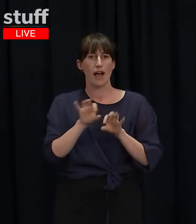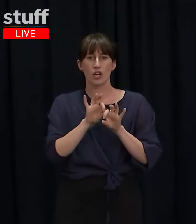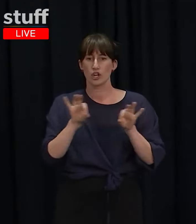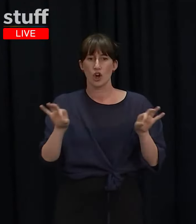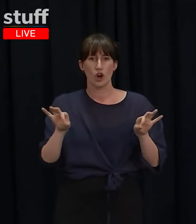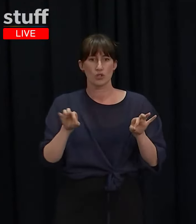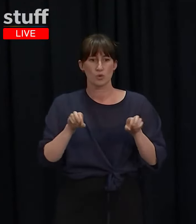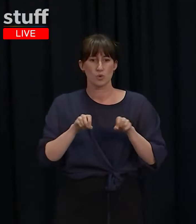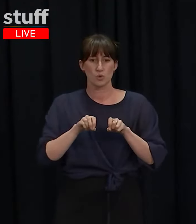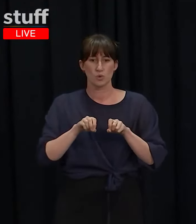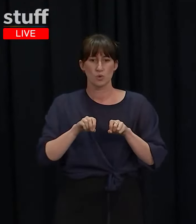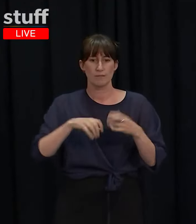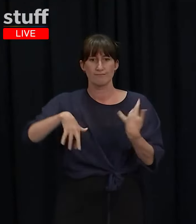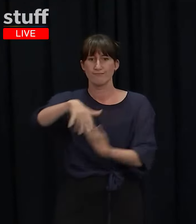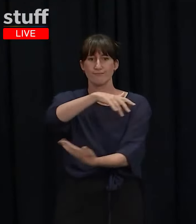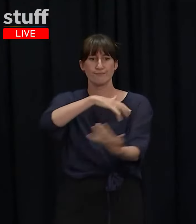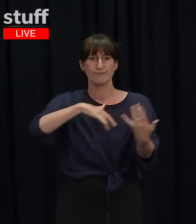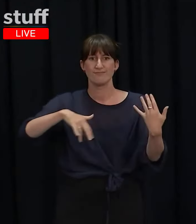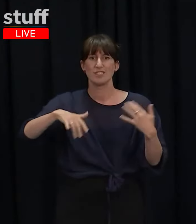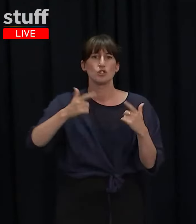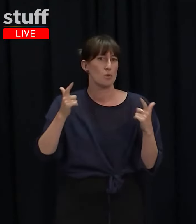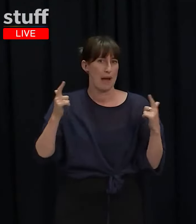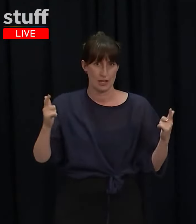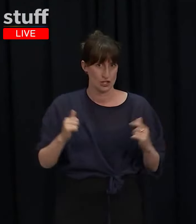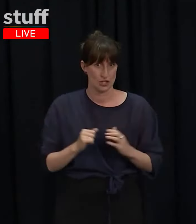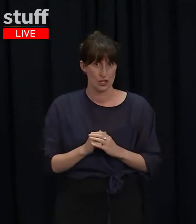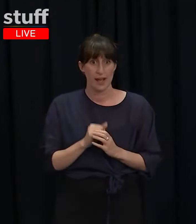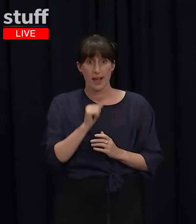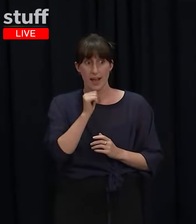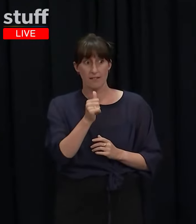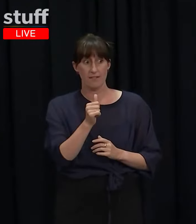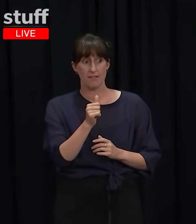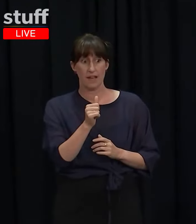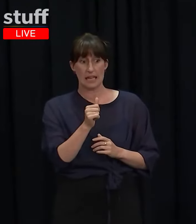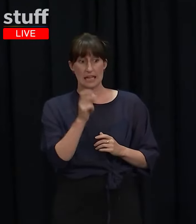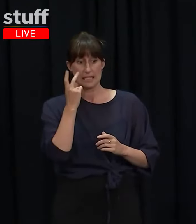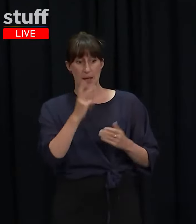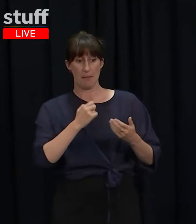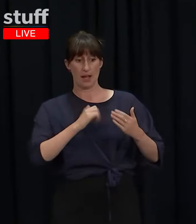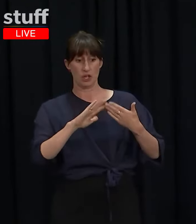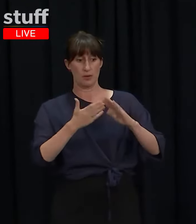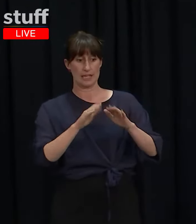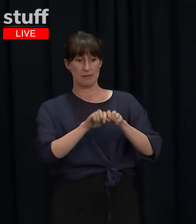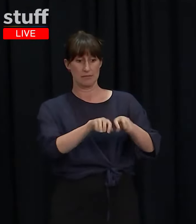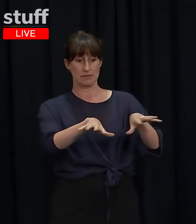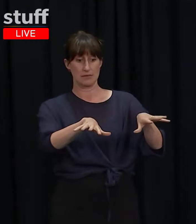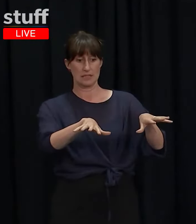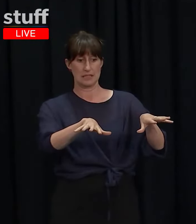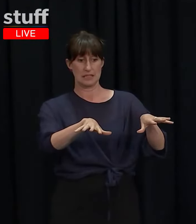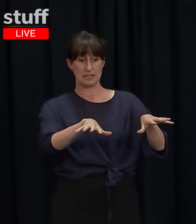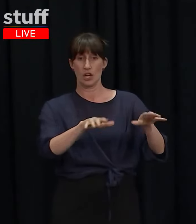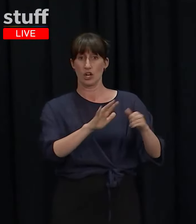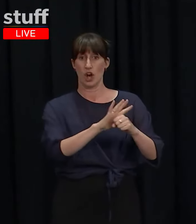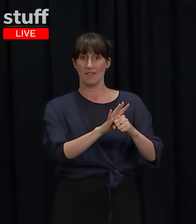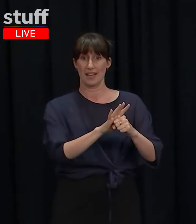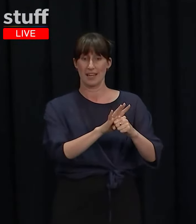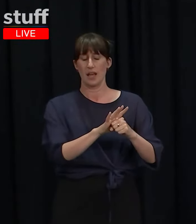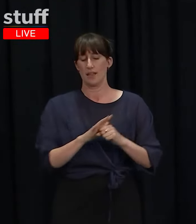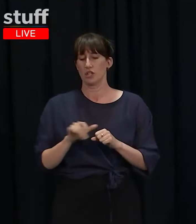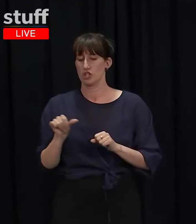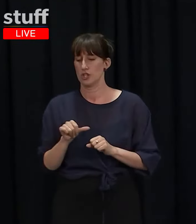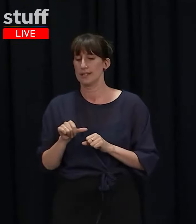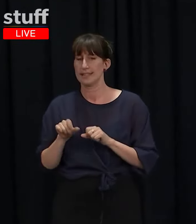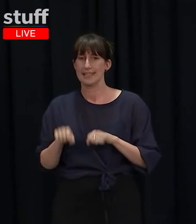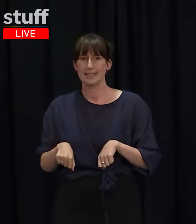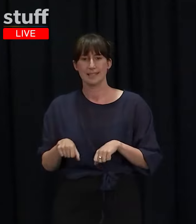there's a lot circulating in the community, it may well be sensible for them to do so by remaining at home. But I wouldn't describe that as hunkering down